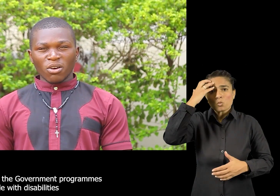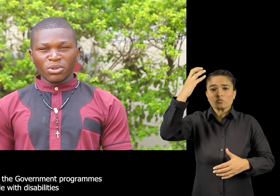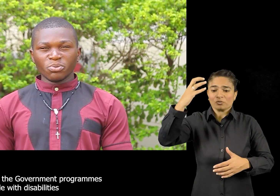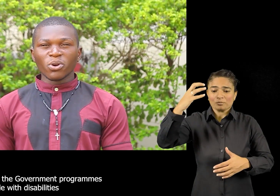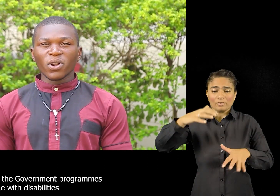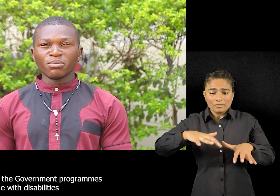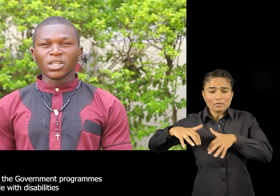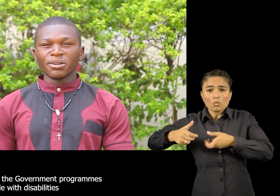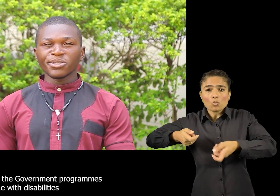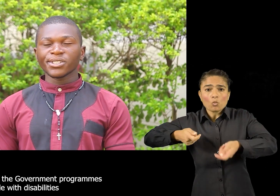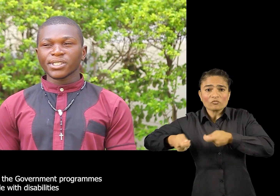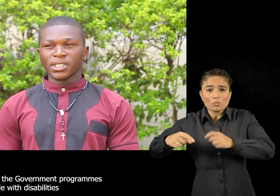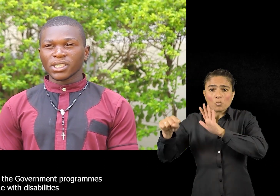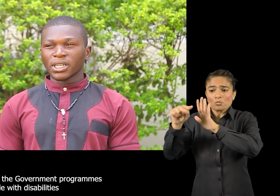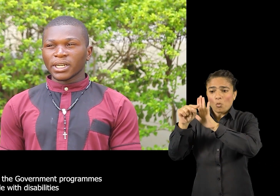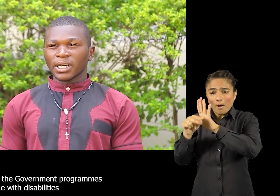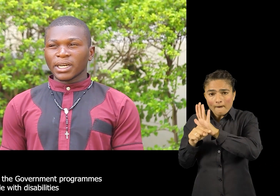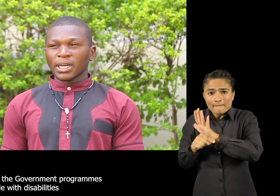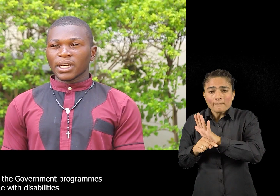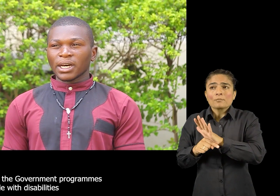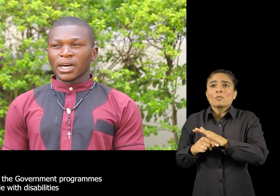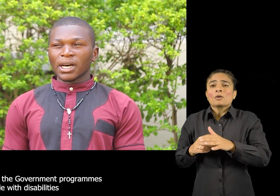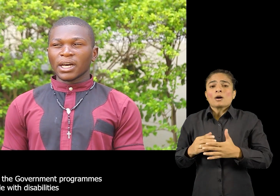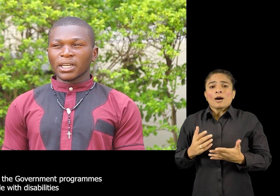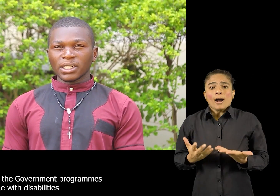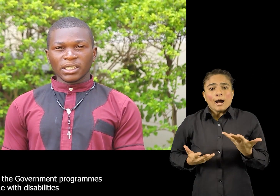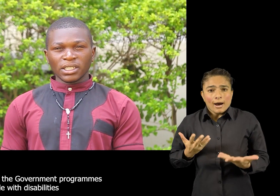Some of the government programs comes